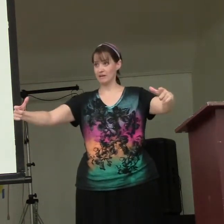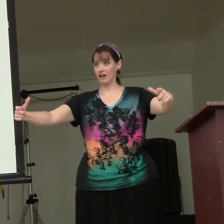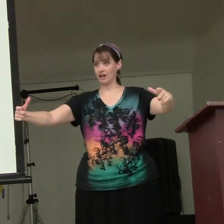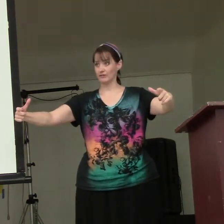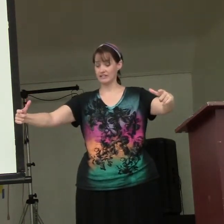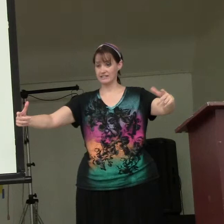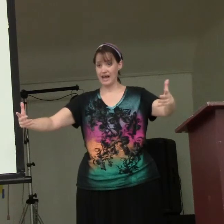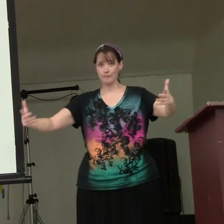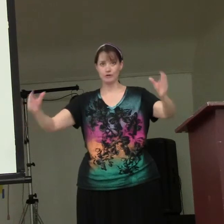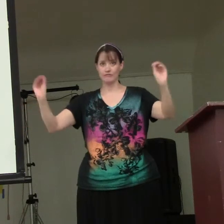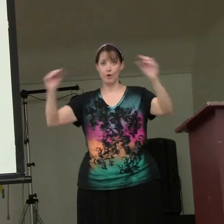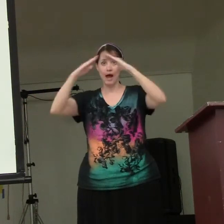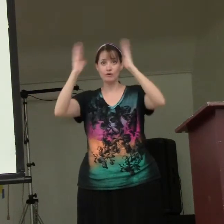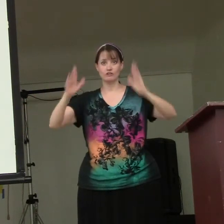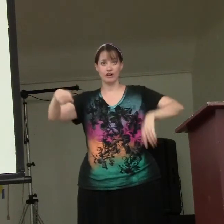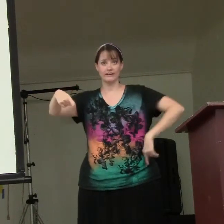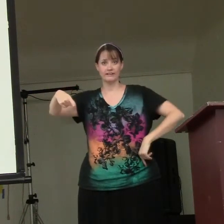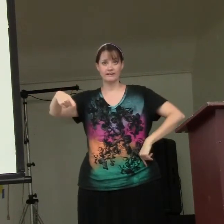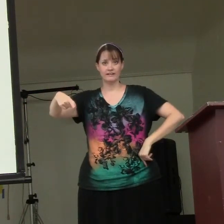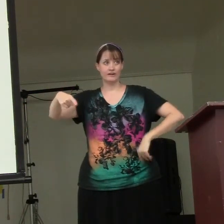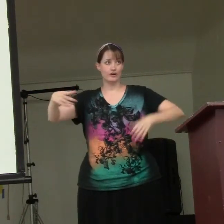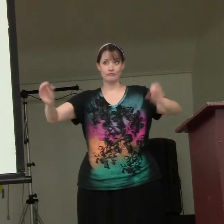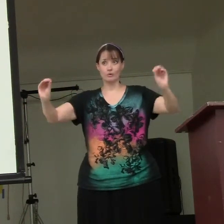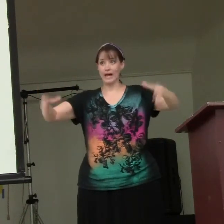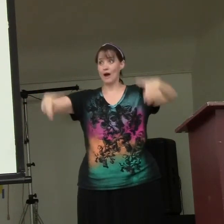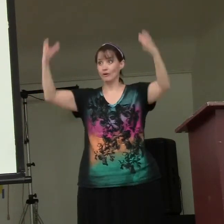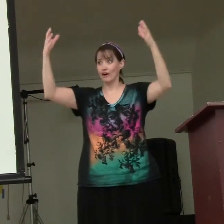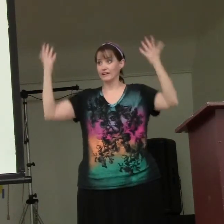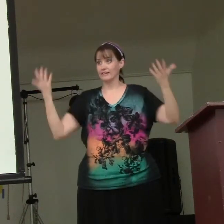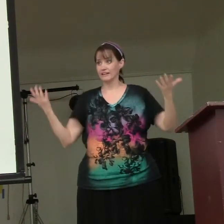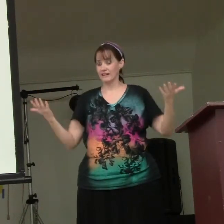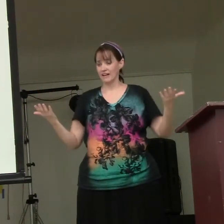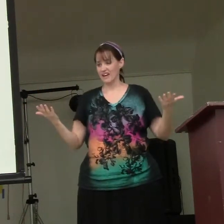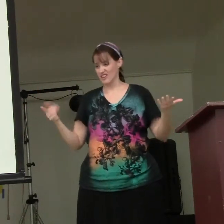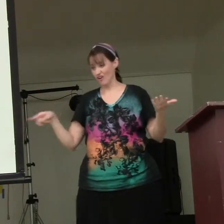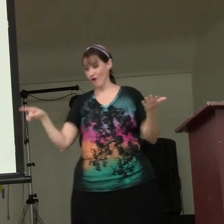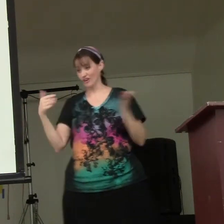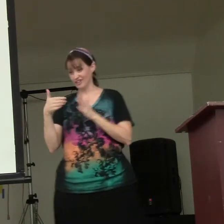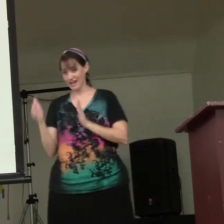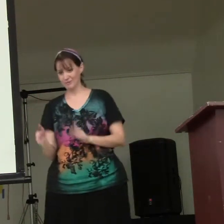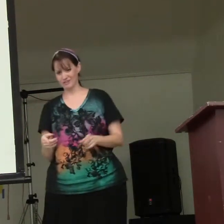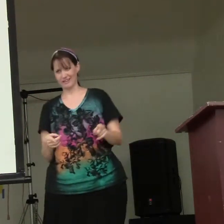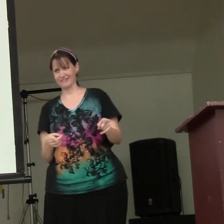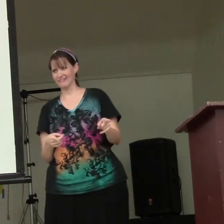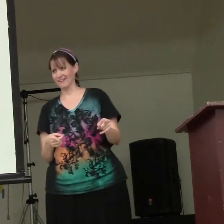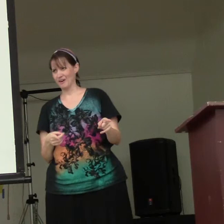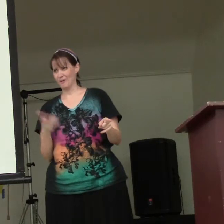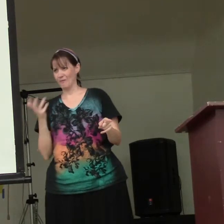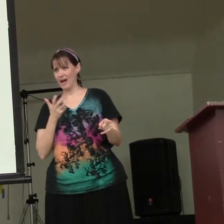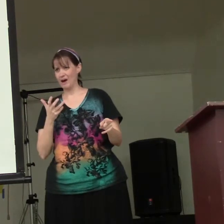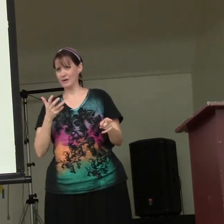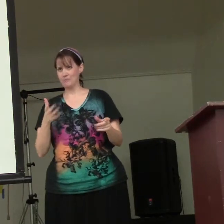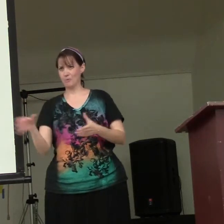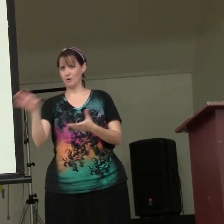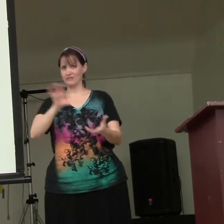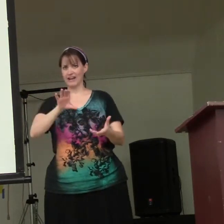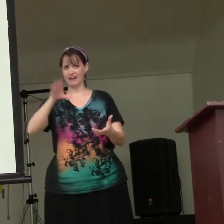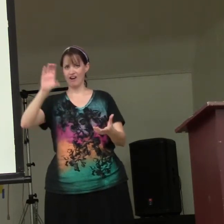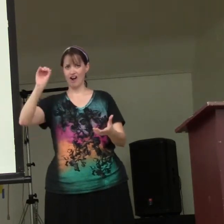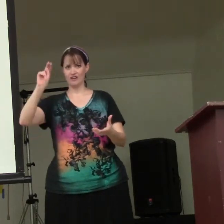big concrete slab and you have no house on it. You have no tower on it. And then all your neighbors came. Wow, he poured that